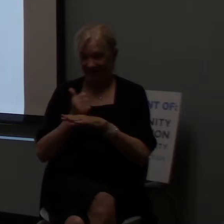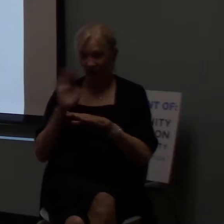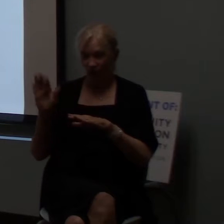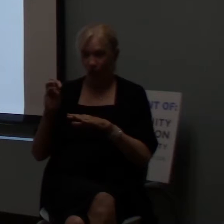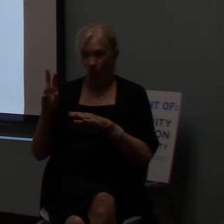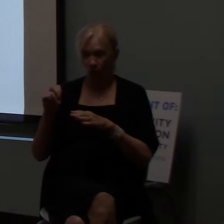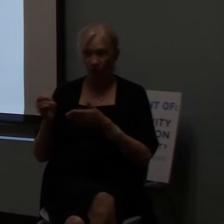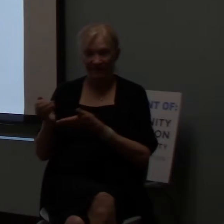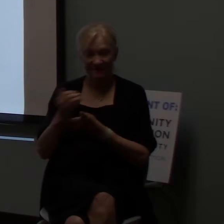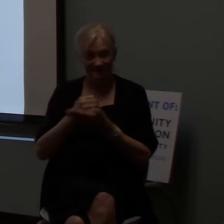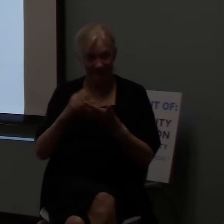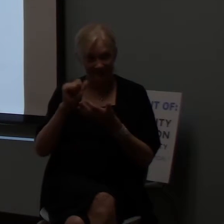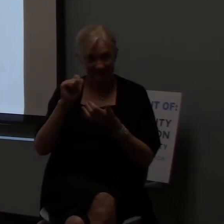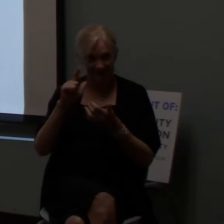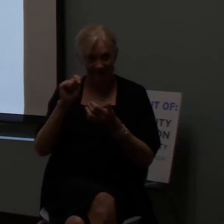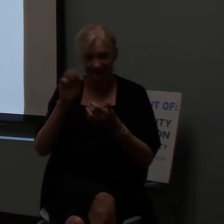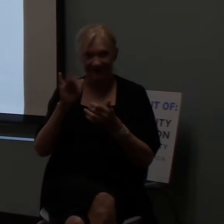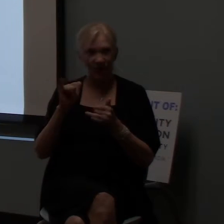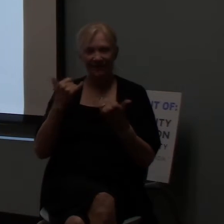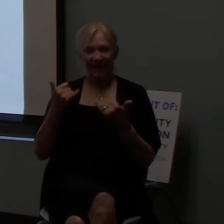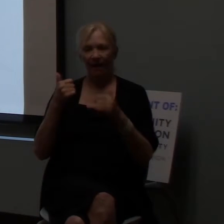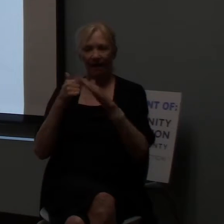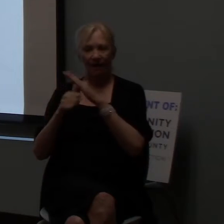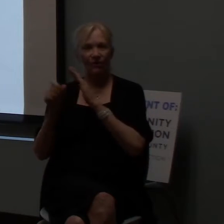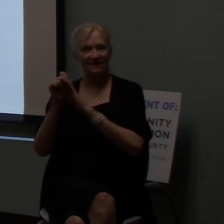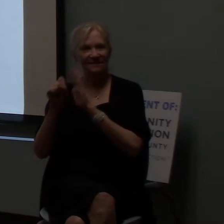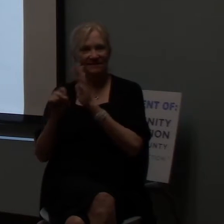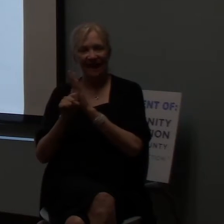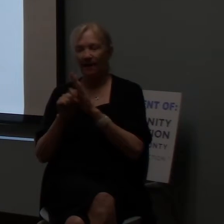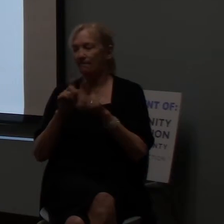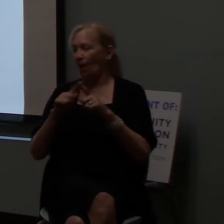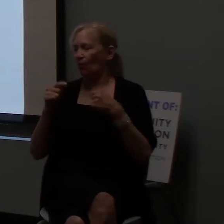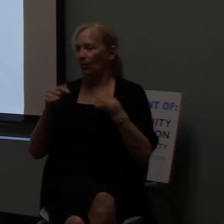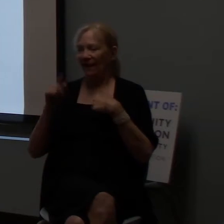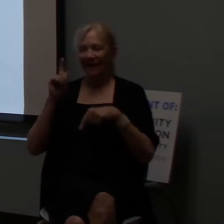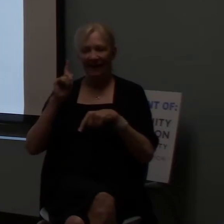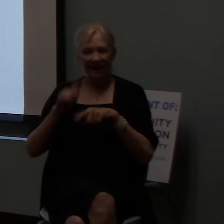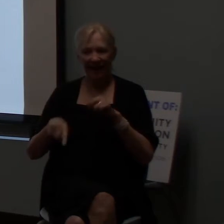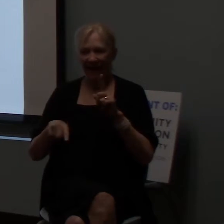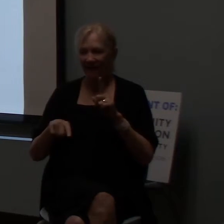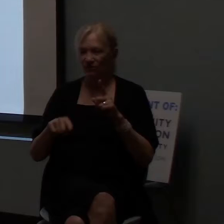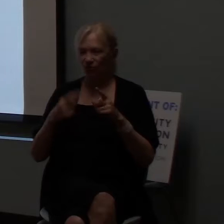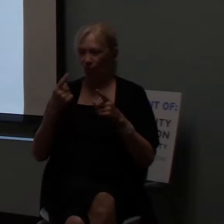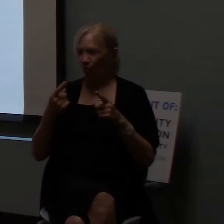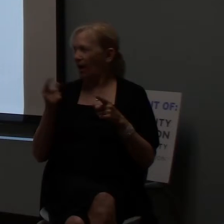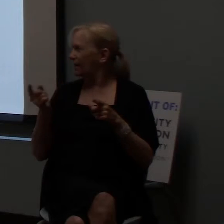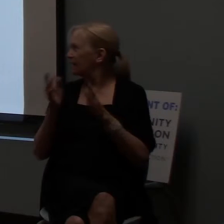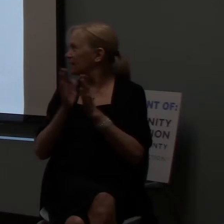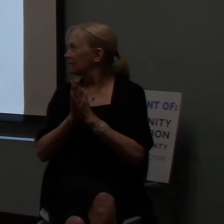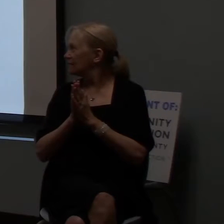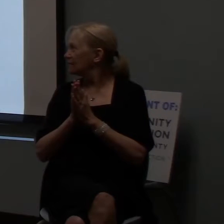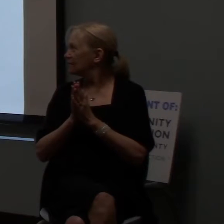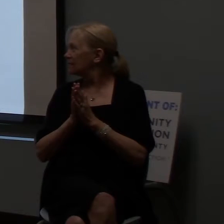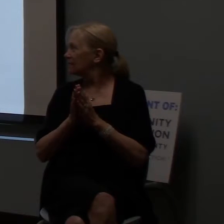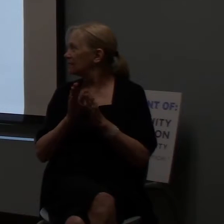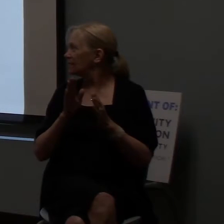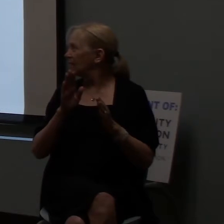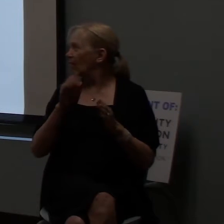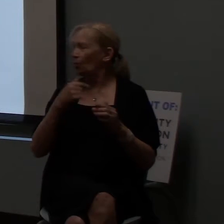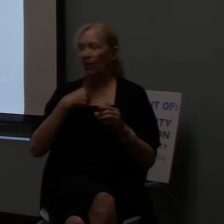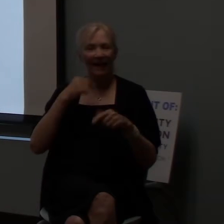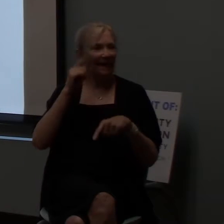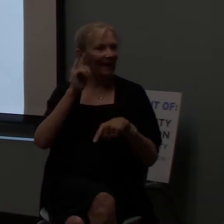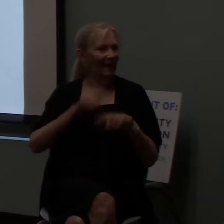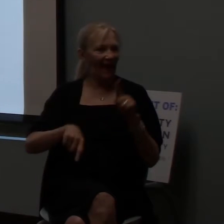now their salaries are set in state statute. There are things we can do like that, but we cannot, for example, the one I get all the time is ban fracking. We cannot